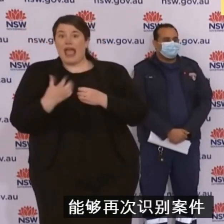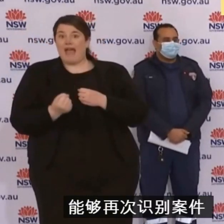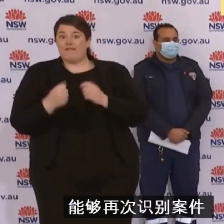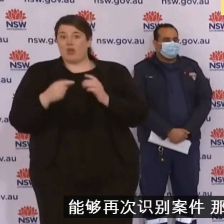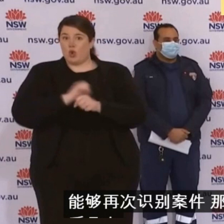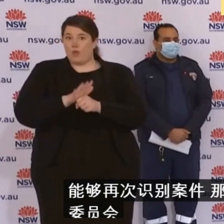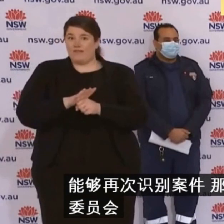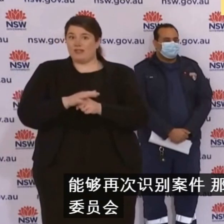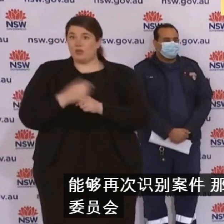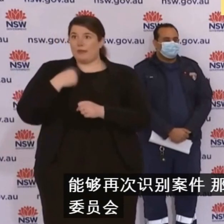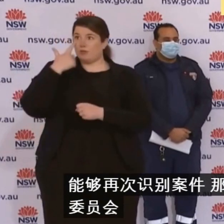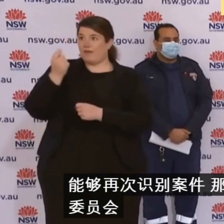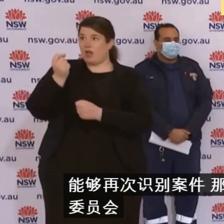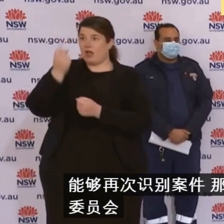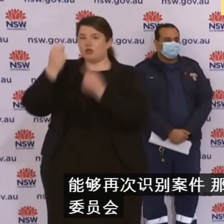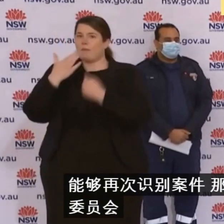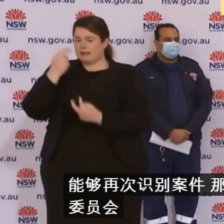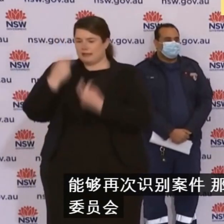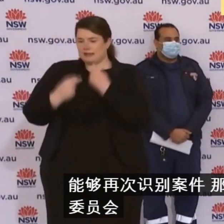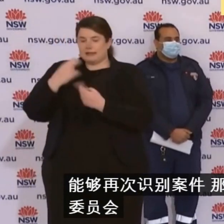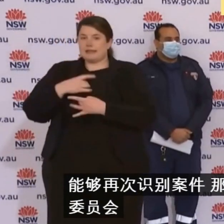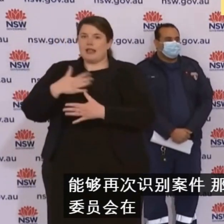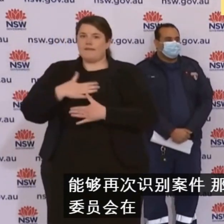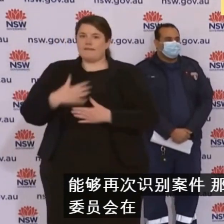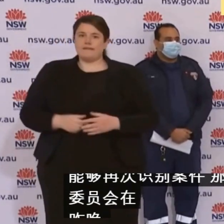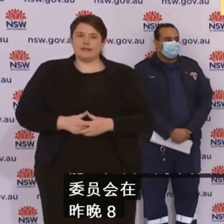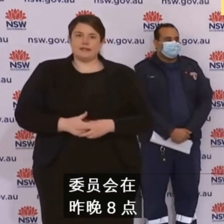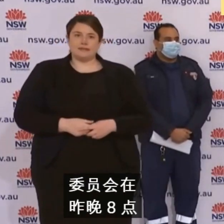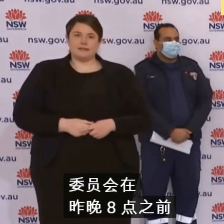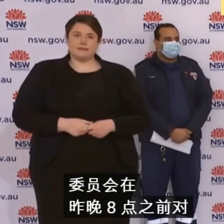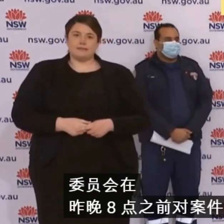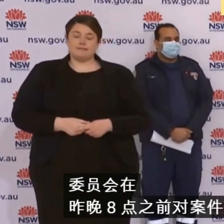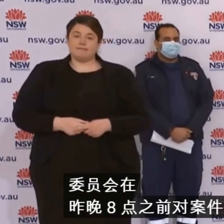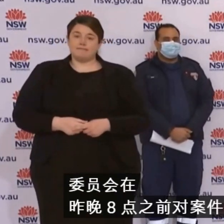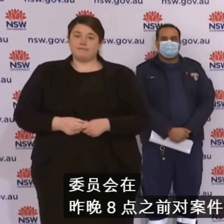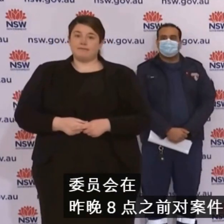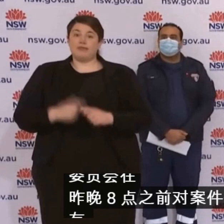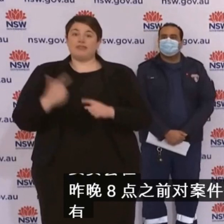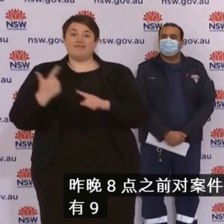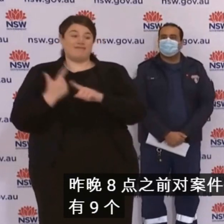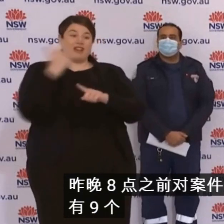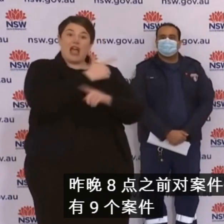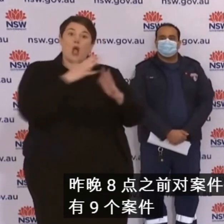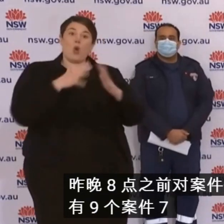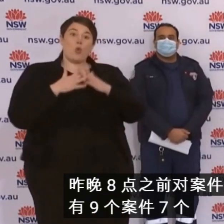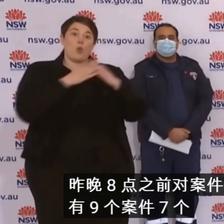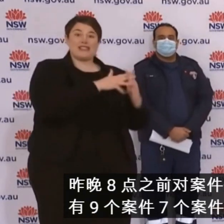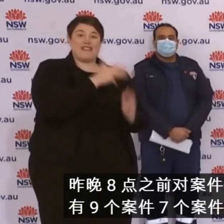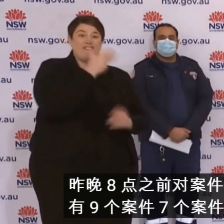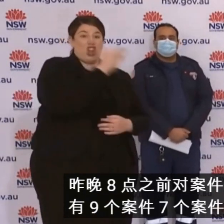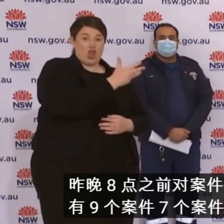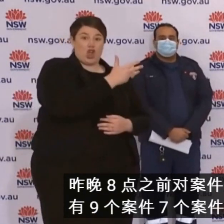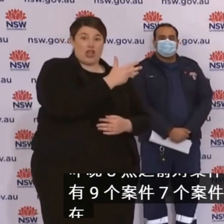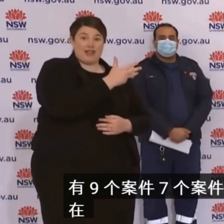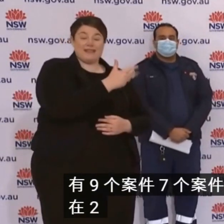cases. Again, those committees, be alert. In relation to cases, up to 8 p.m. last night in the far west, there were 9 cases.